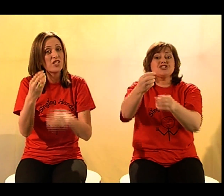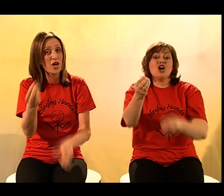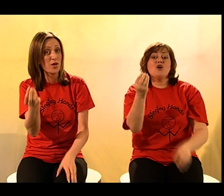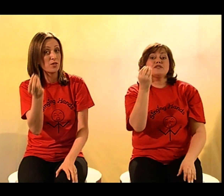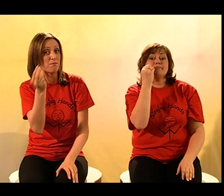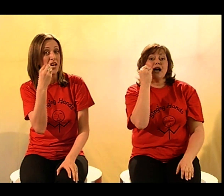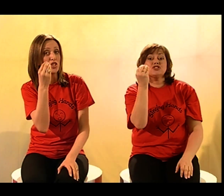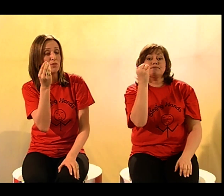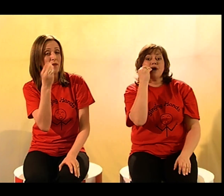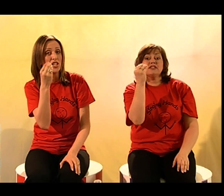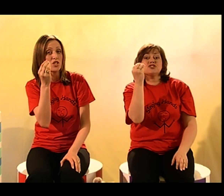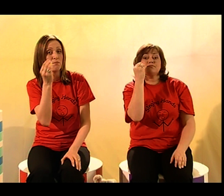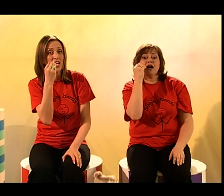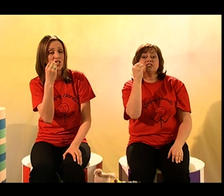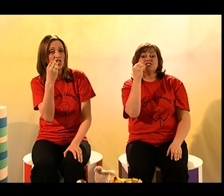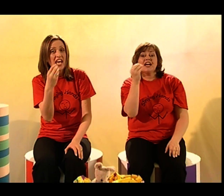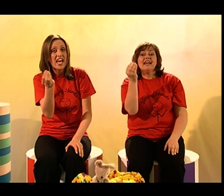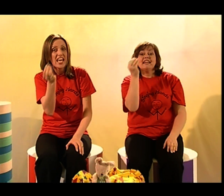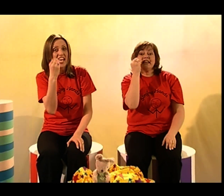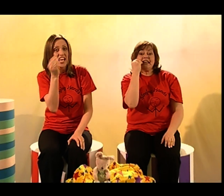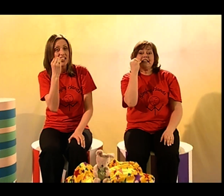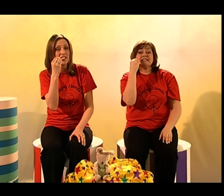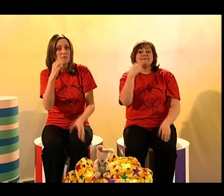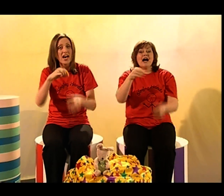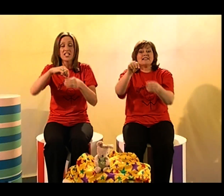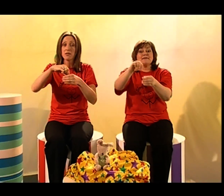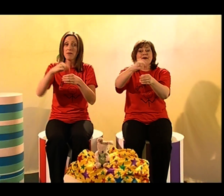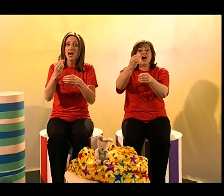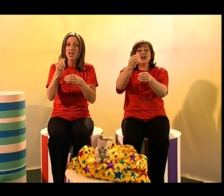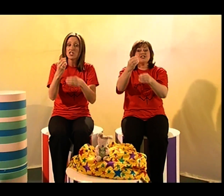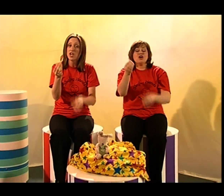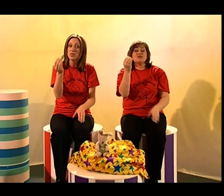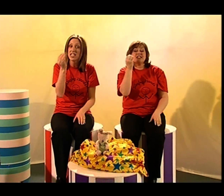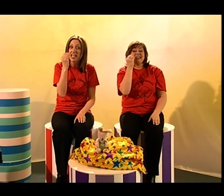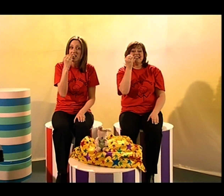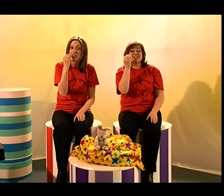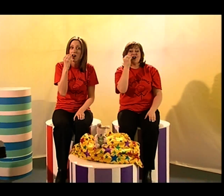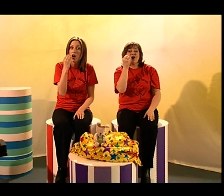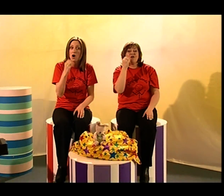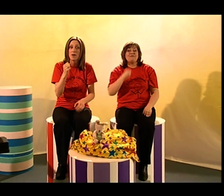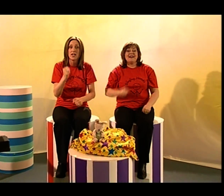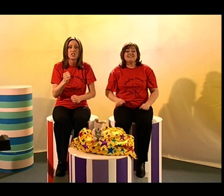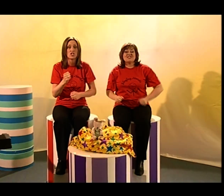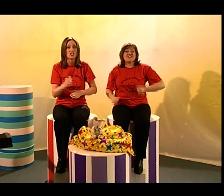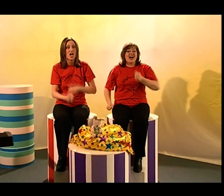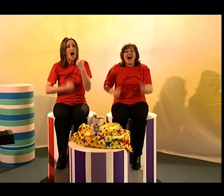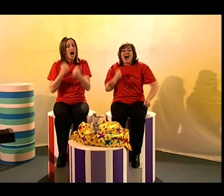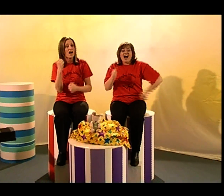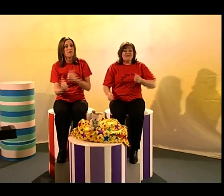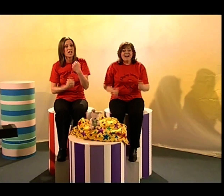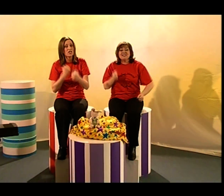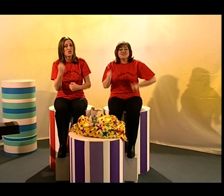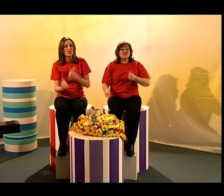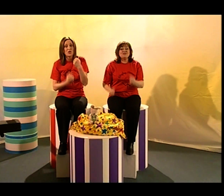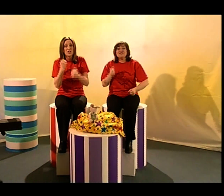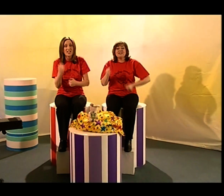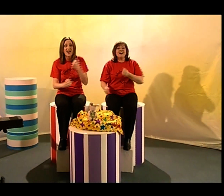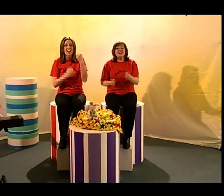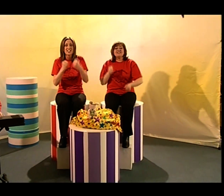Tomatoes, munch, munch, munch. He eats my tomatoes, he eats the whole bunch. I run to the garden